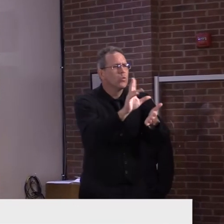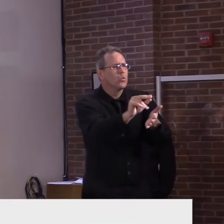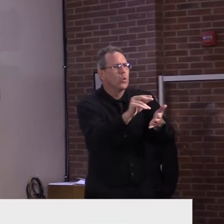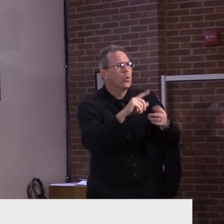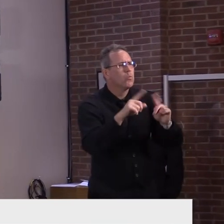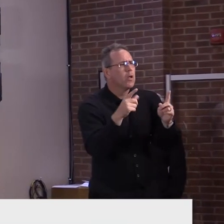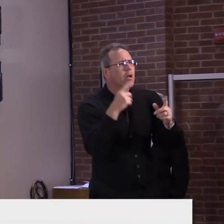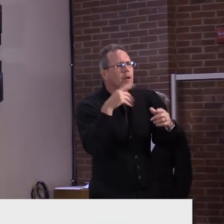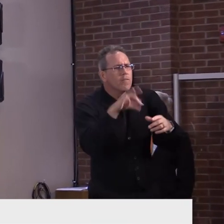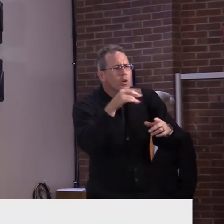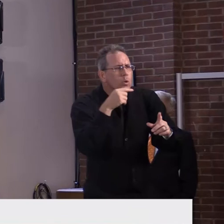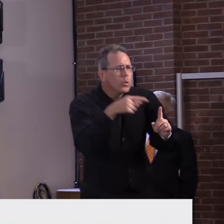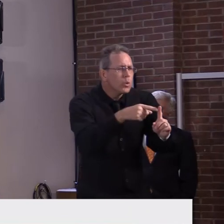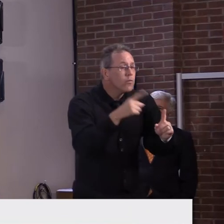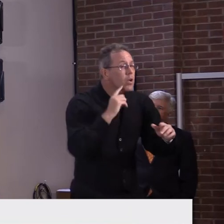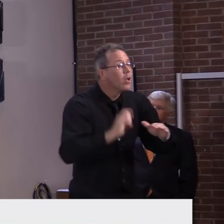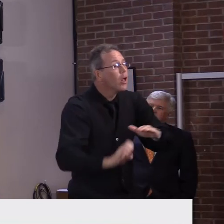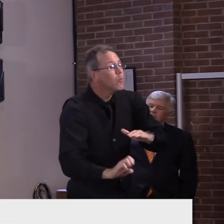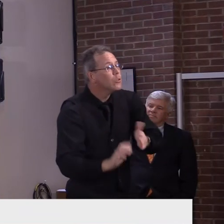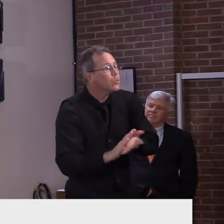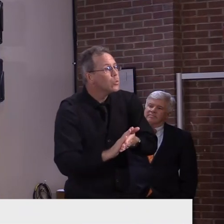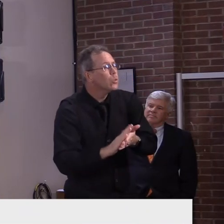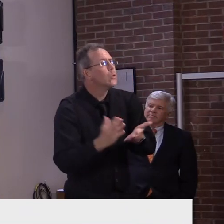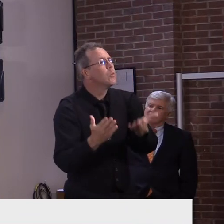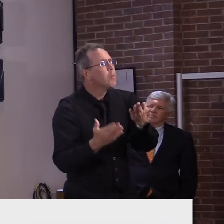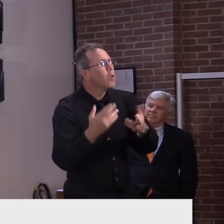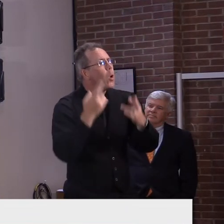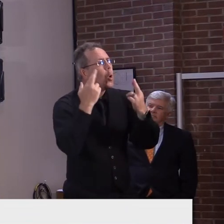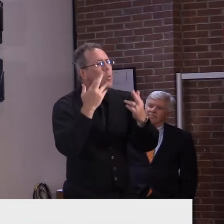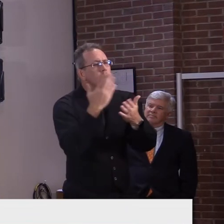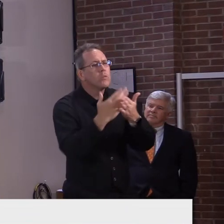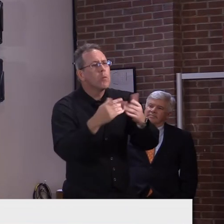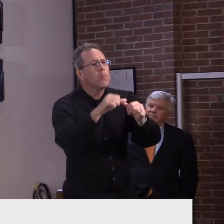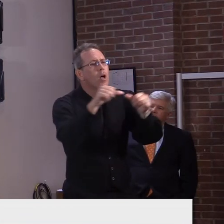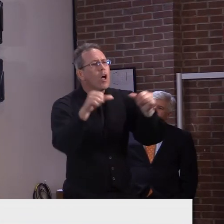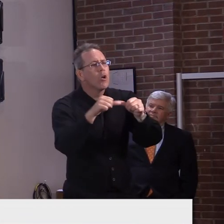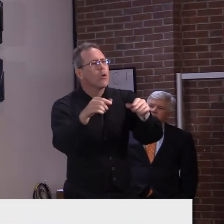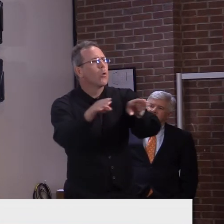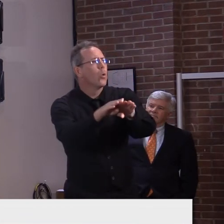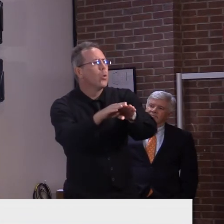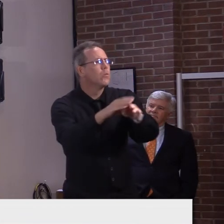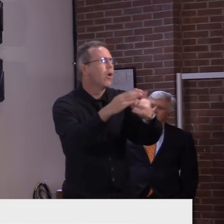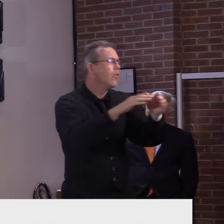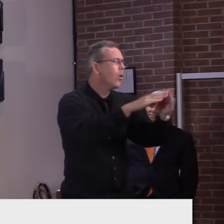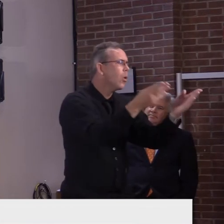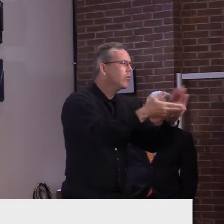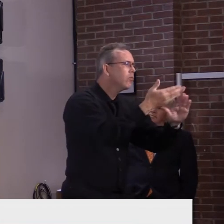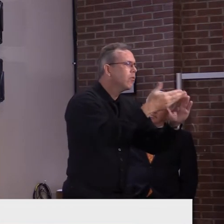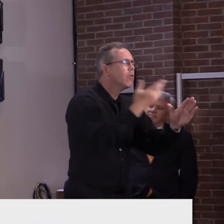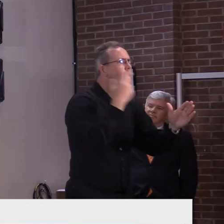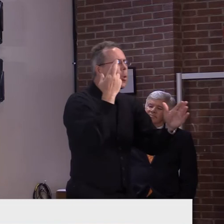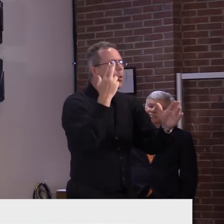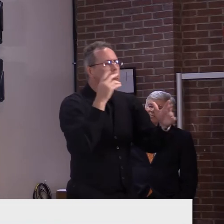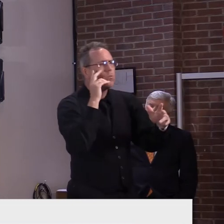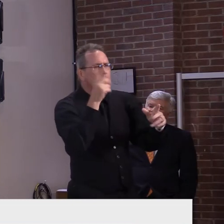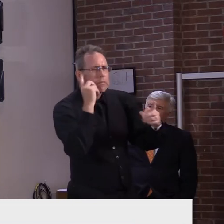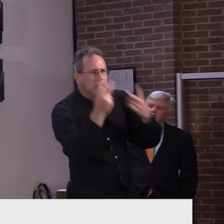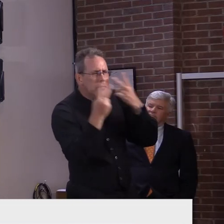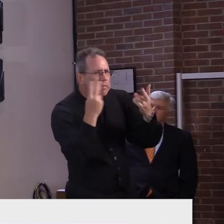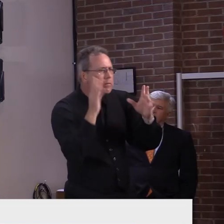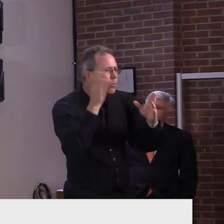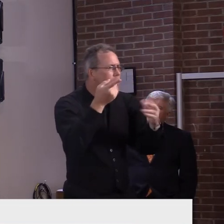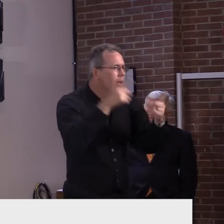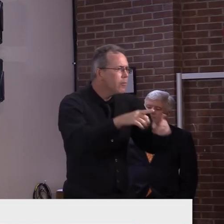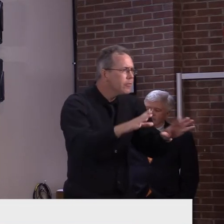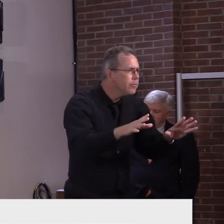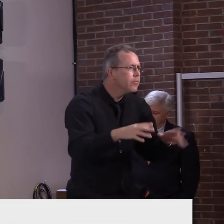grades, see some of that. But again, the way the regulations described, as long as 50% or so of the students